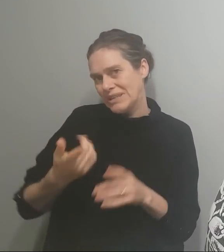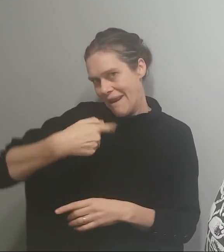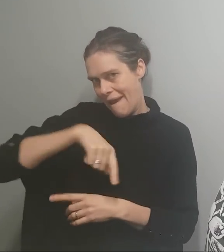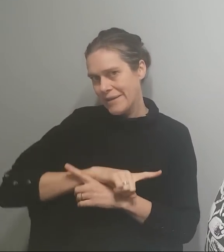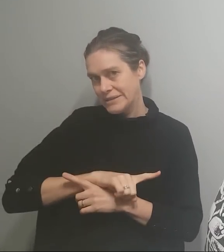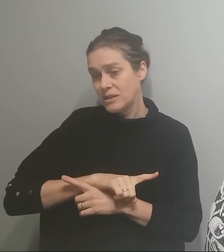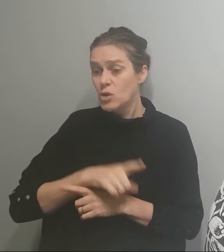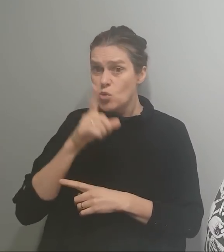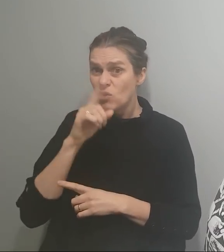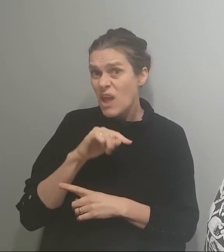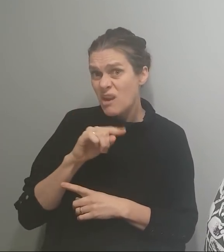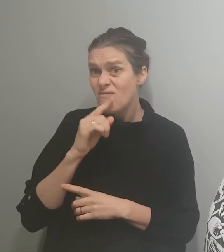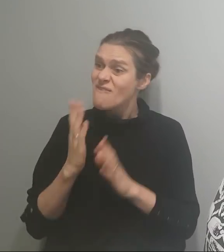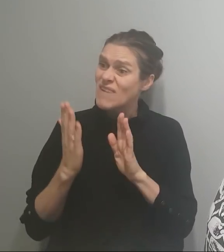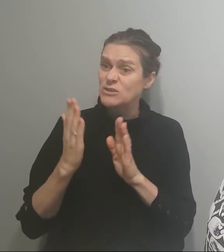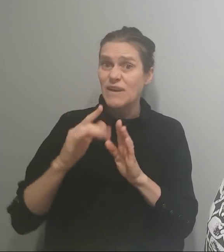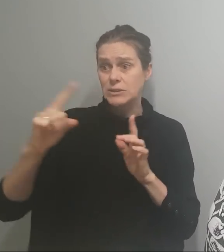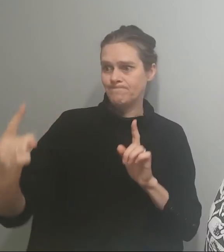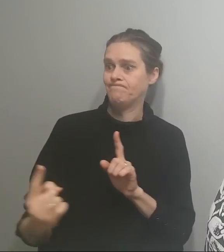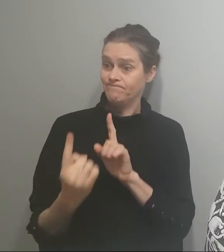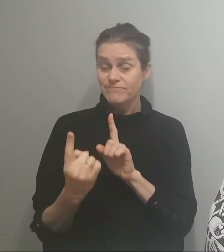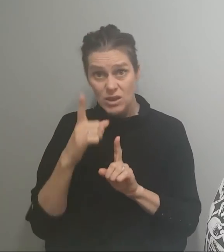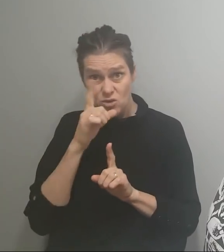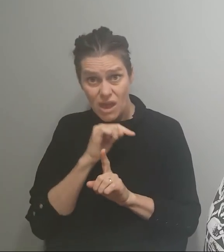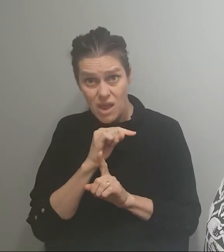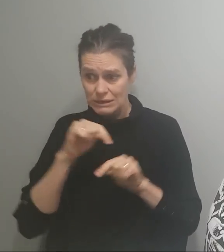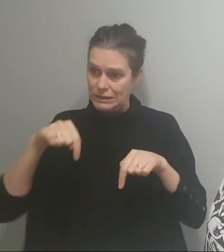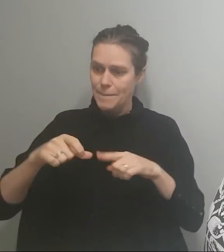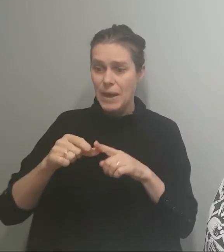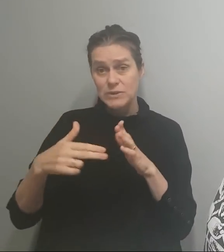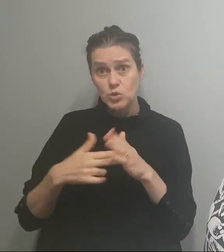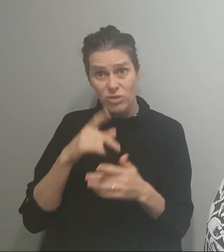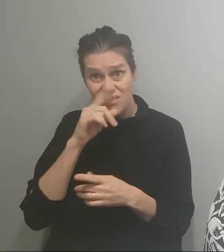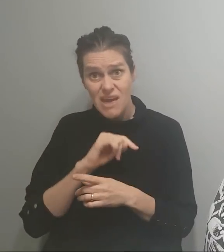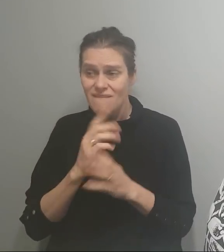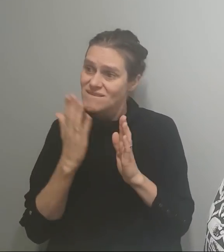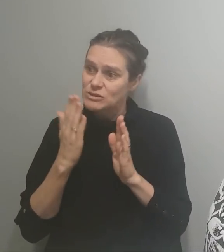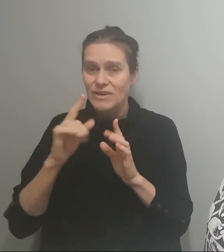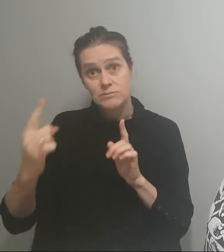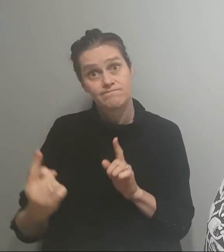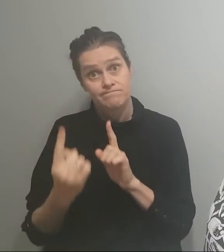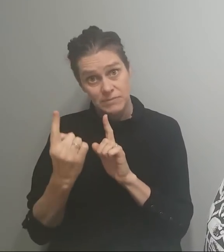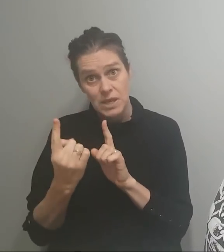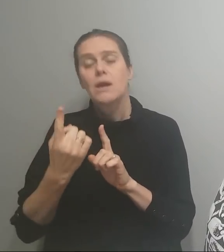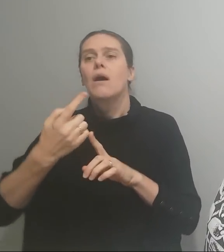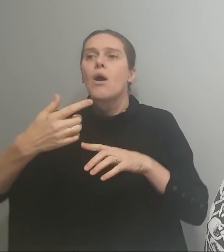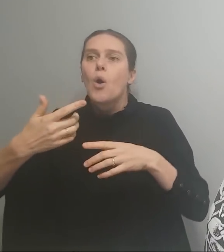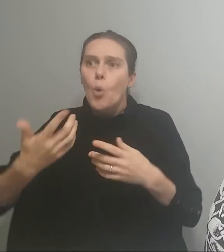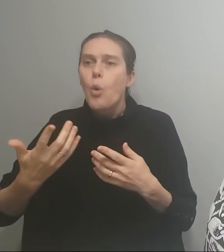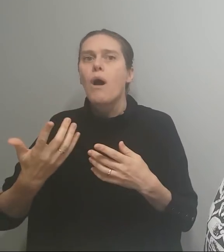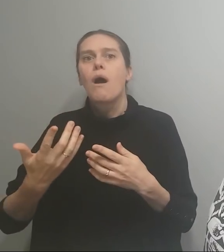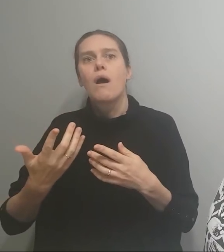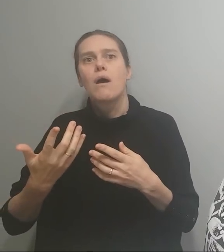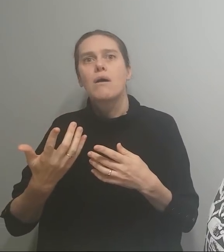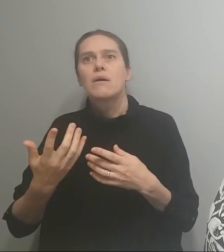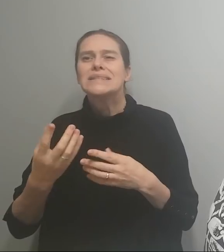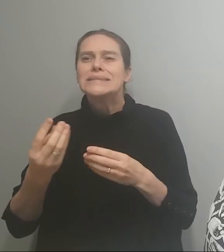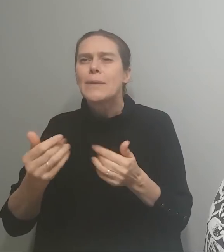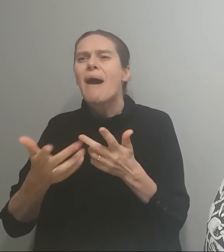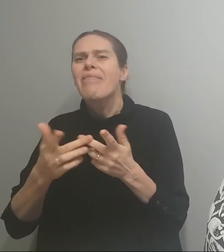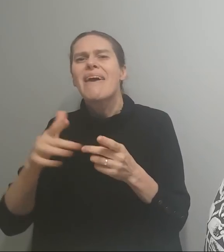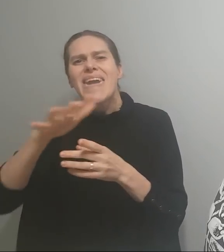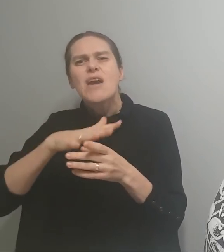somebody face to face here in Palmerston North, but we will also have a physical presence 1 or 2 days a week in some of the